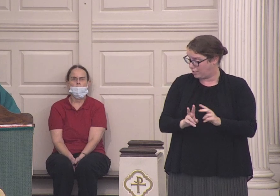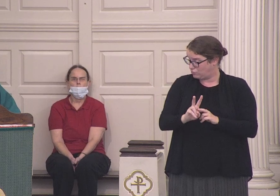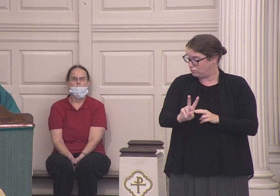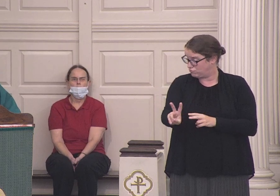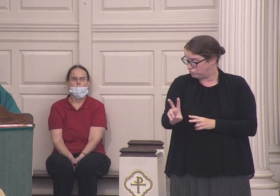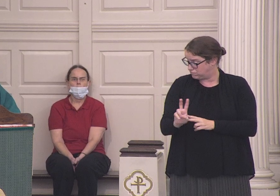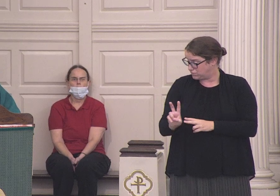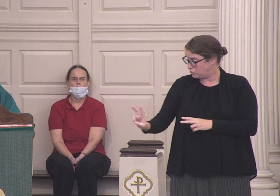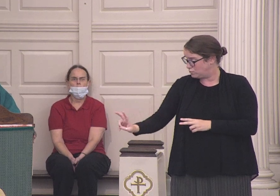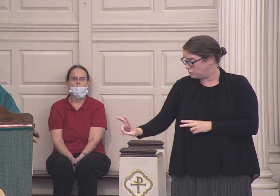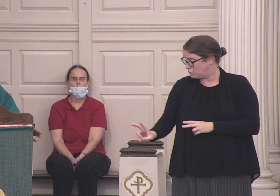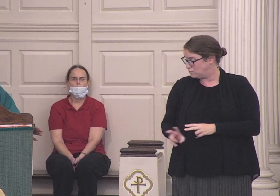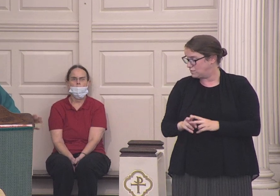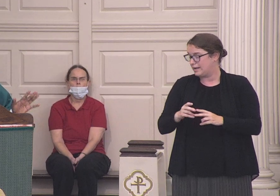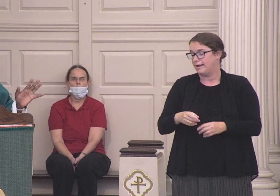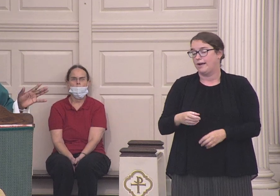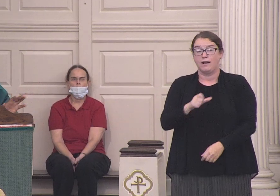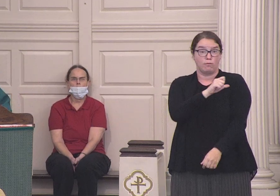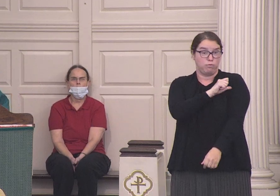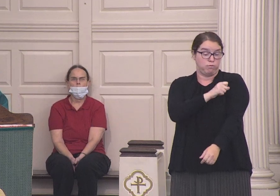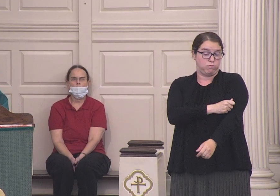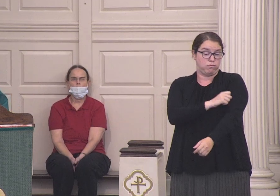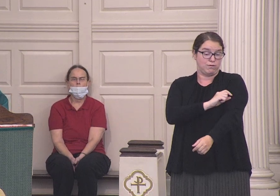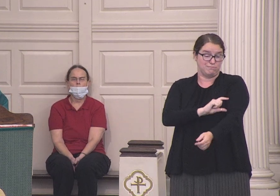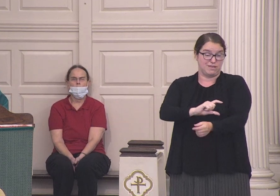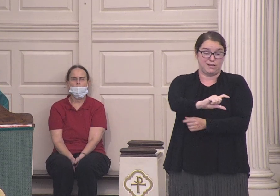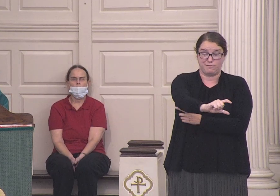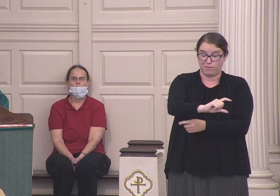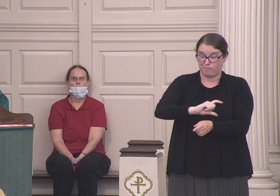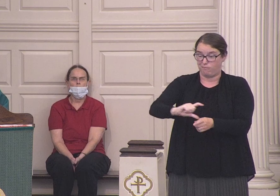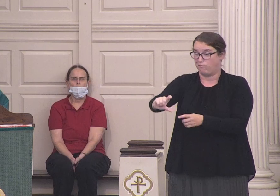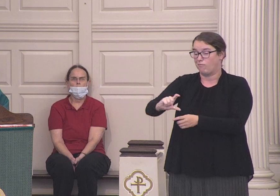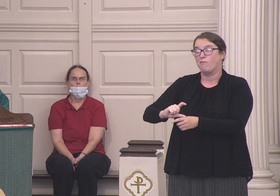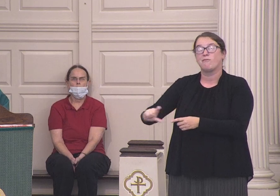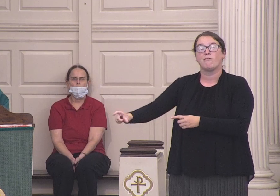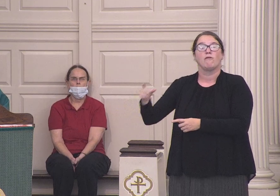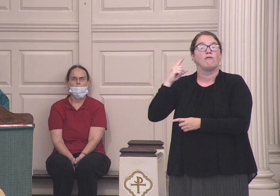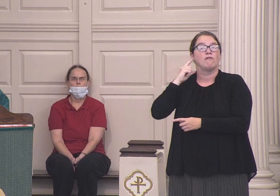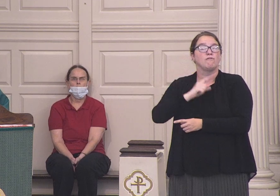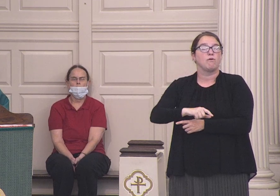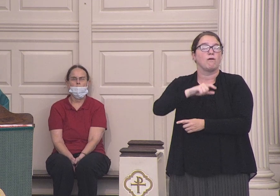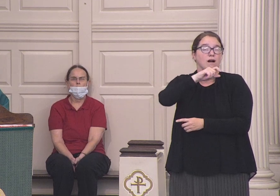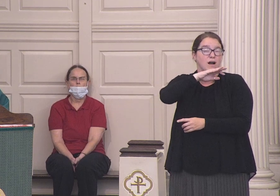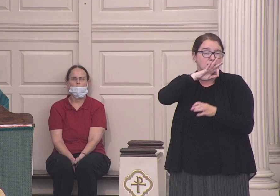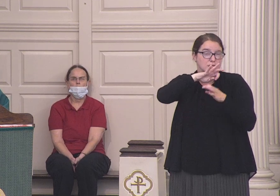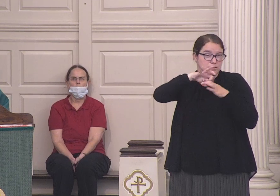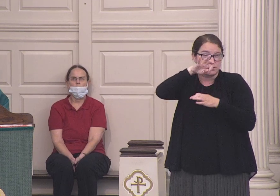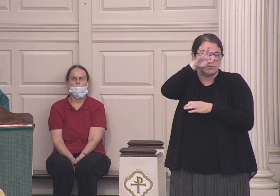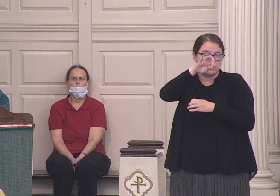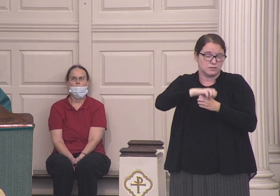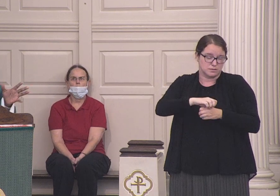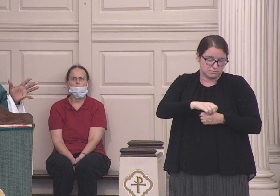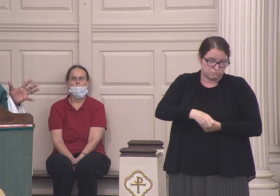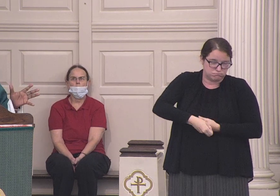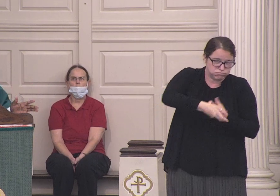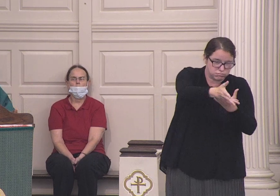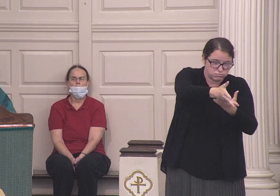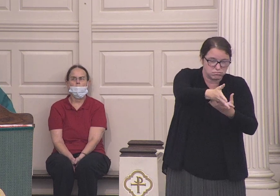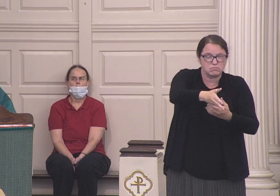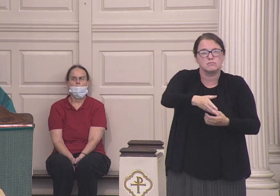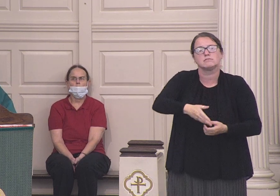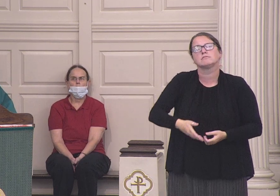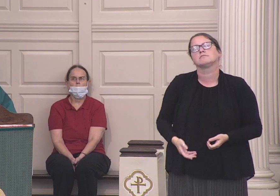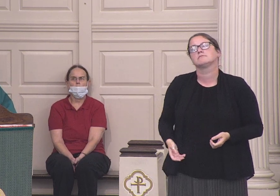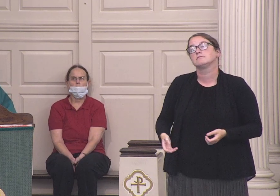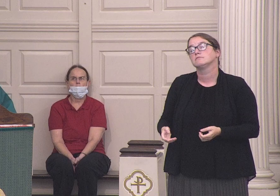spirits. He instructed them to take nothing for the journey. He said, no money in